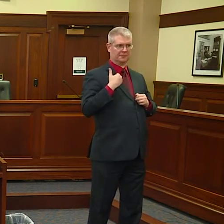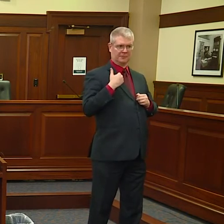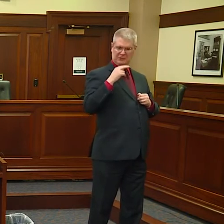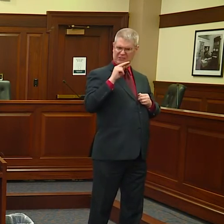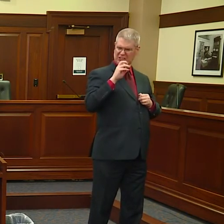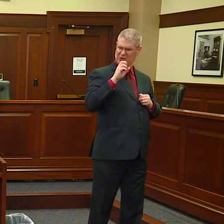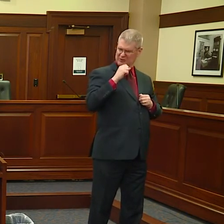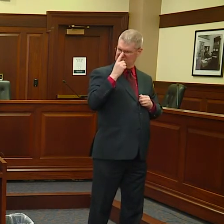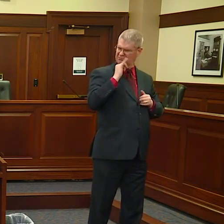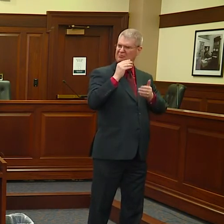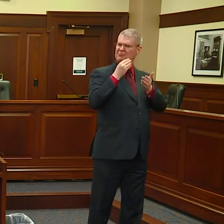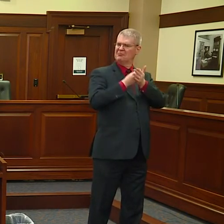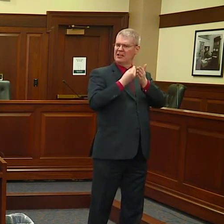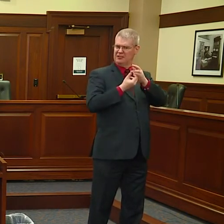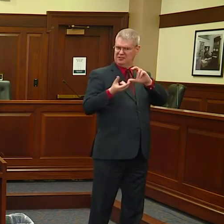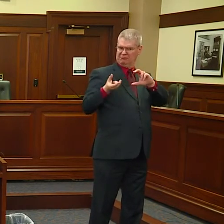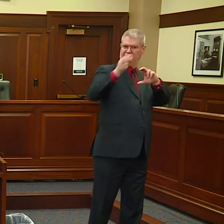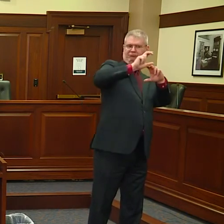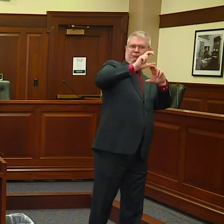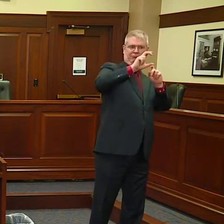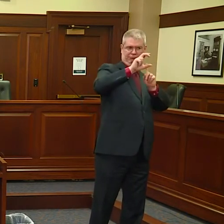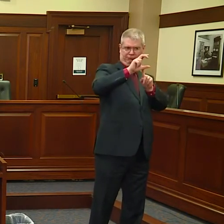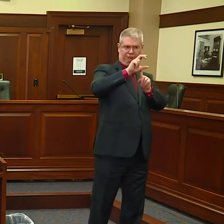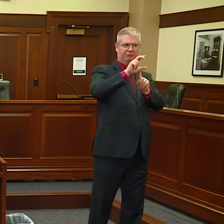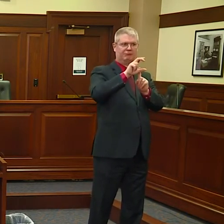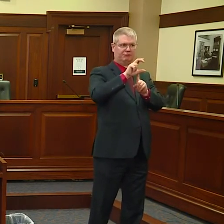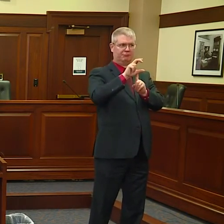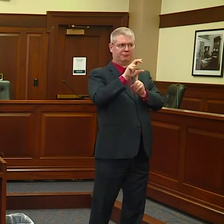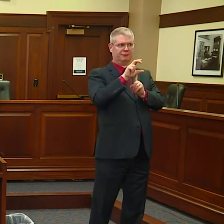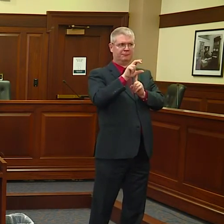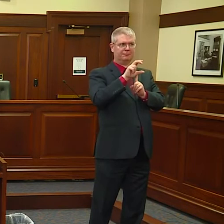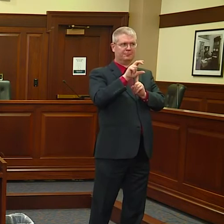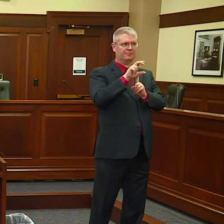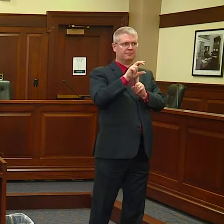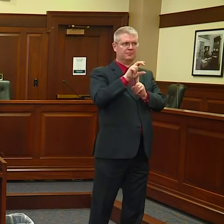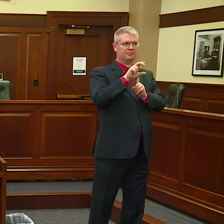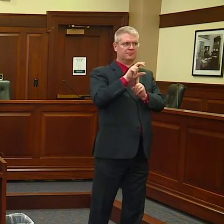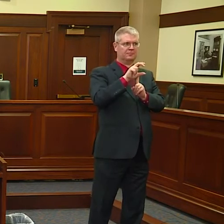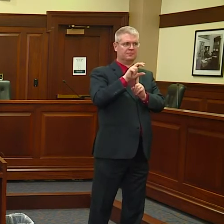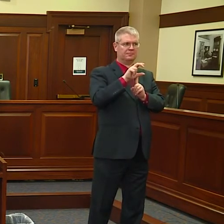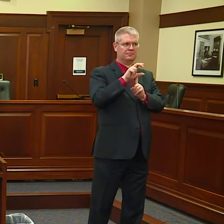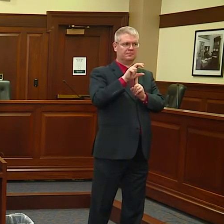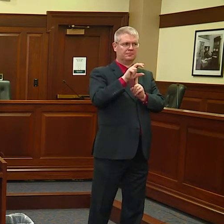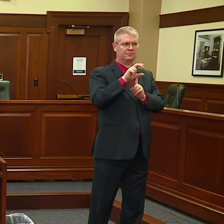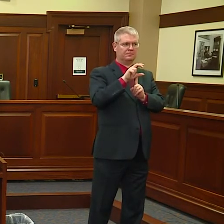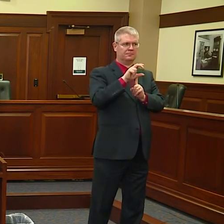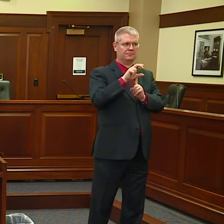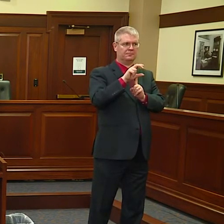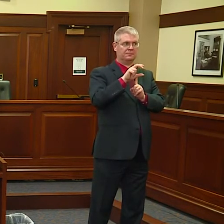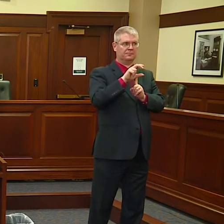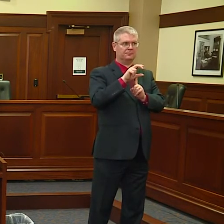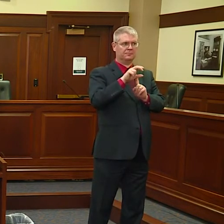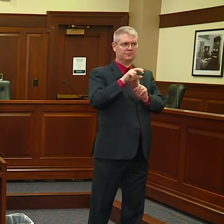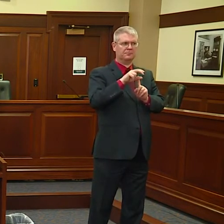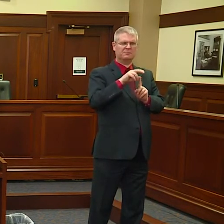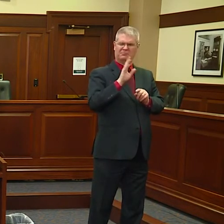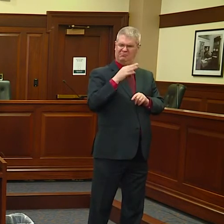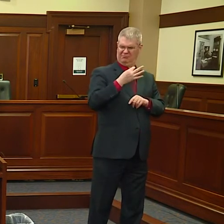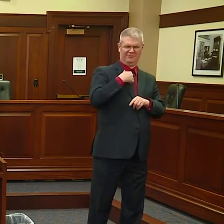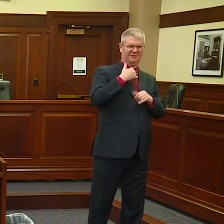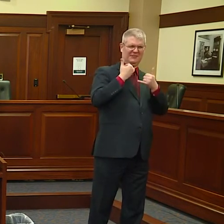please tell me your rationale for keeping the 5% cut to state agencies in place, despite that